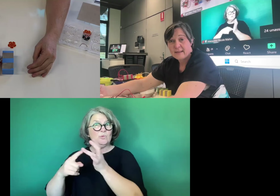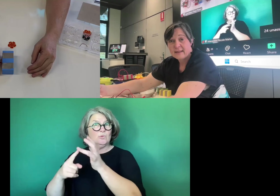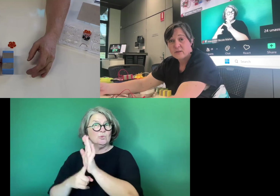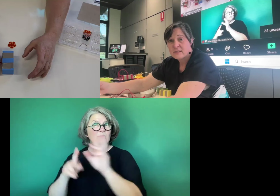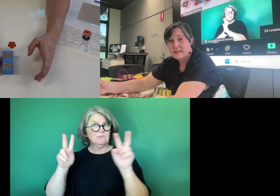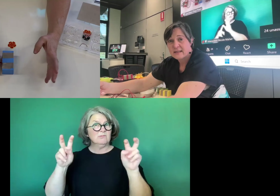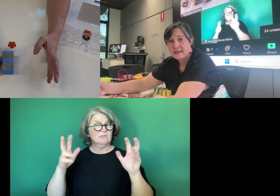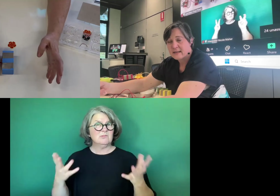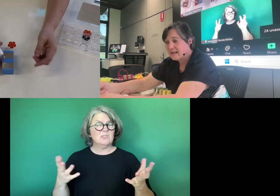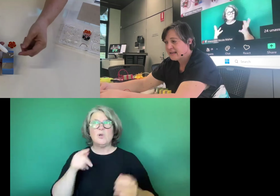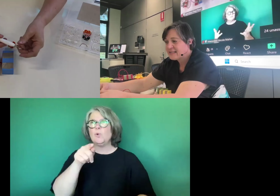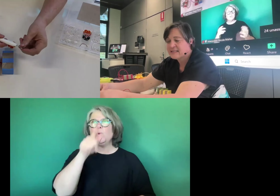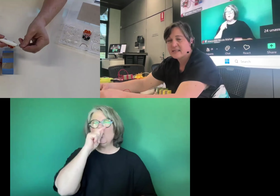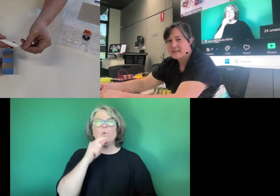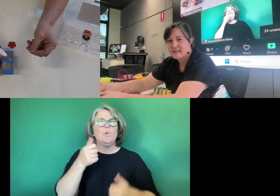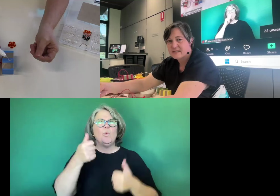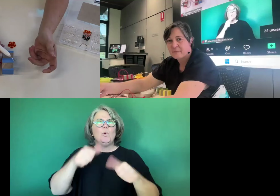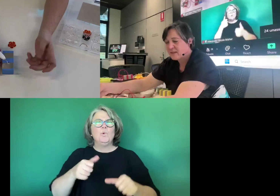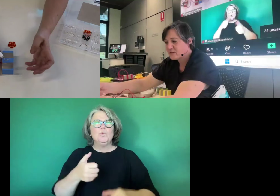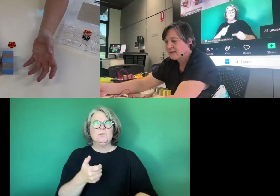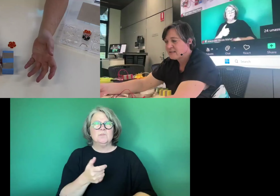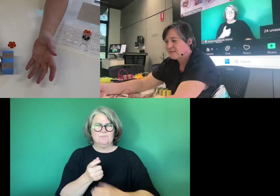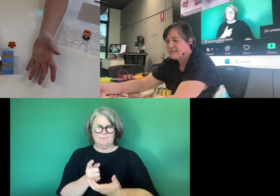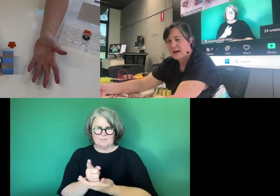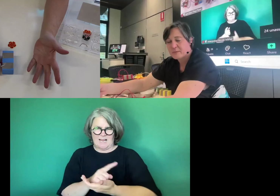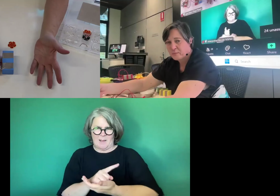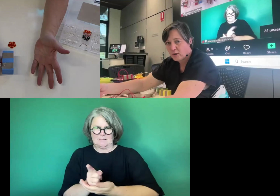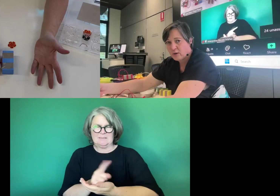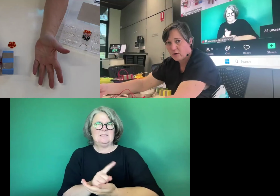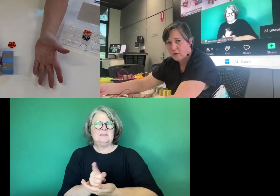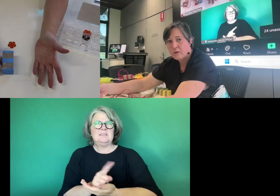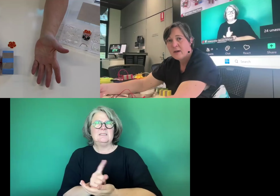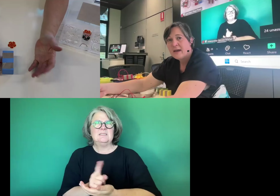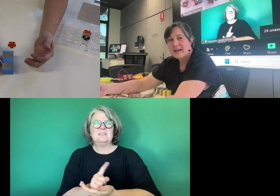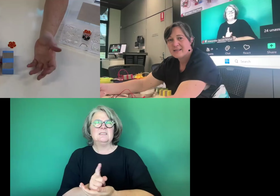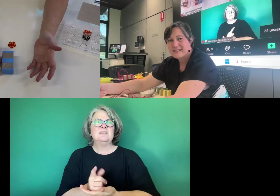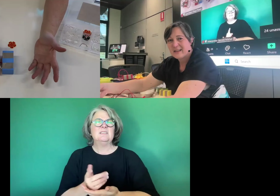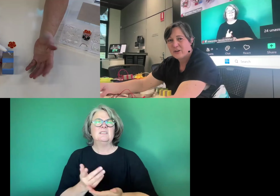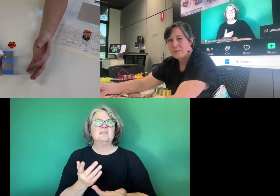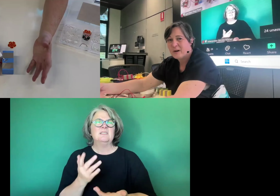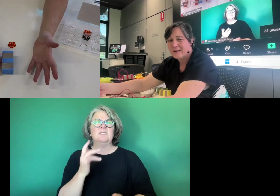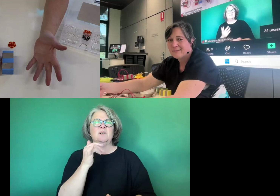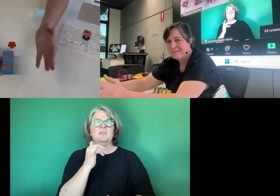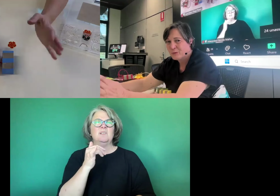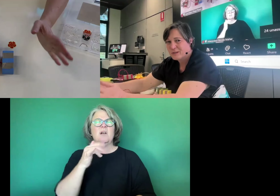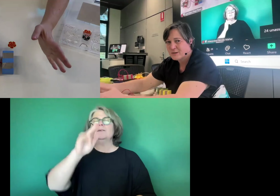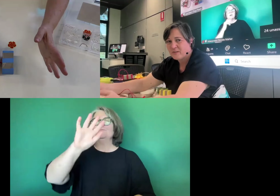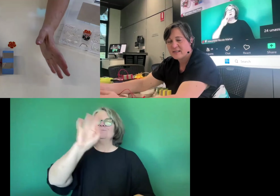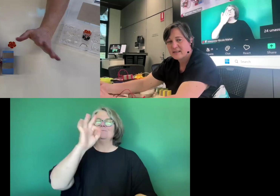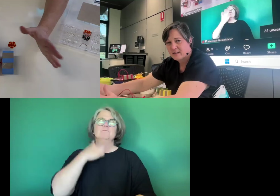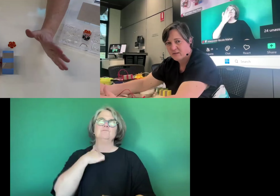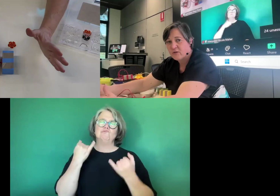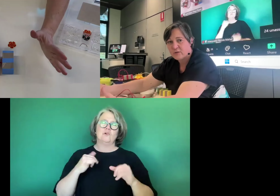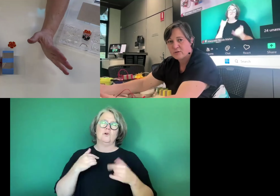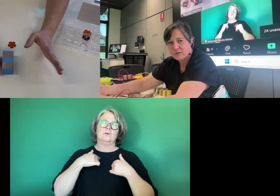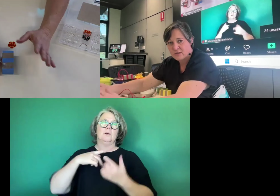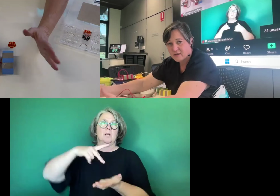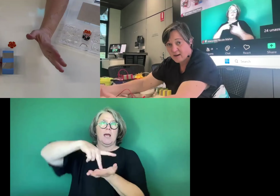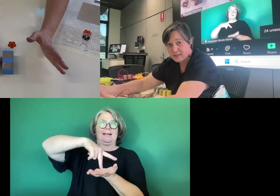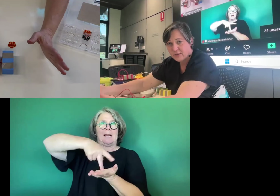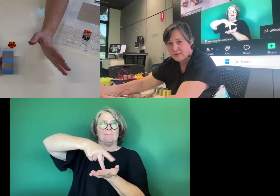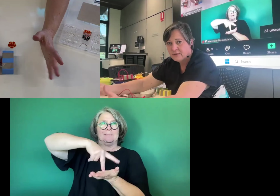or anything else that it's just something that's relatively sharp to poke a hole. As I say, you might want to supervise that. You know